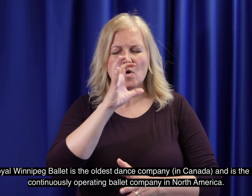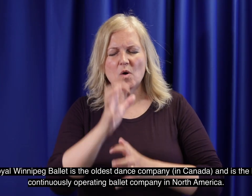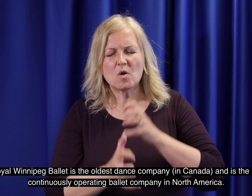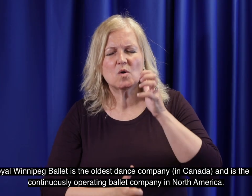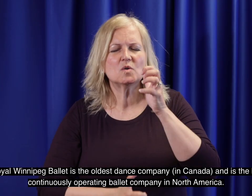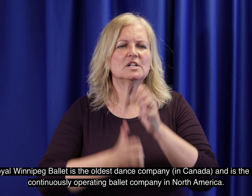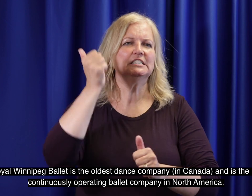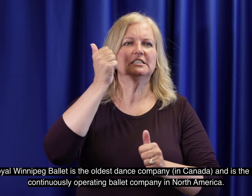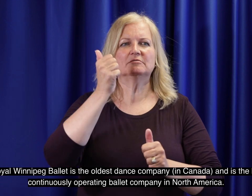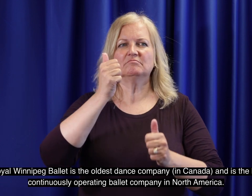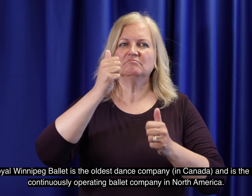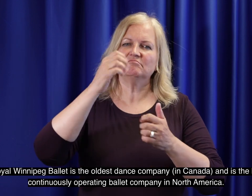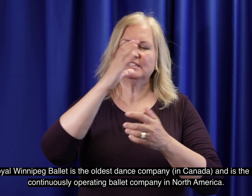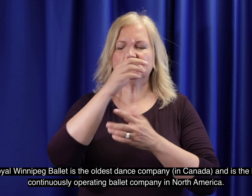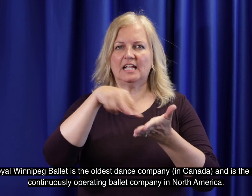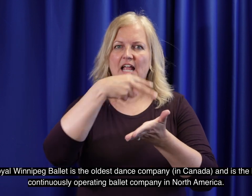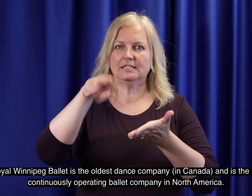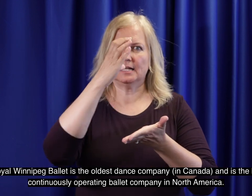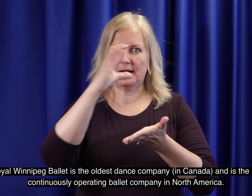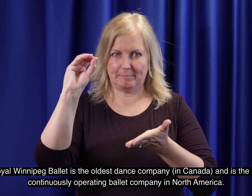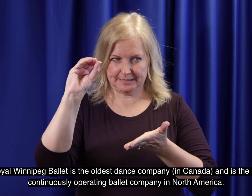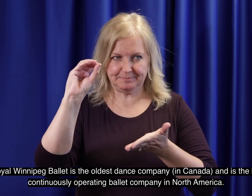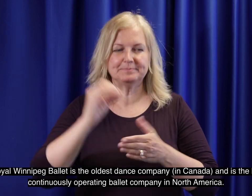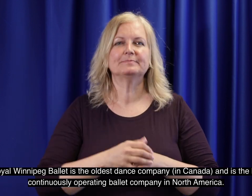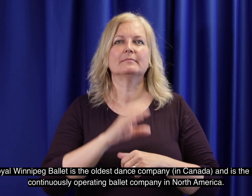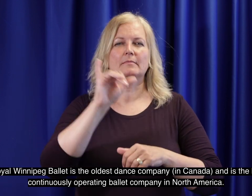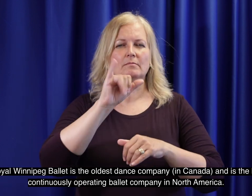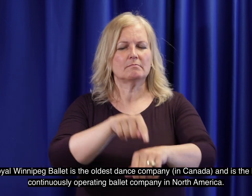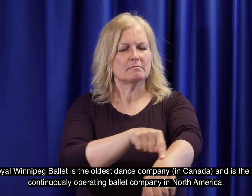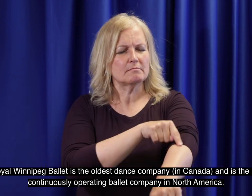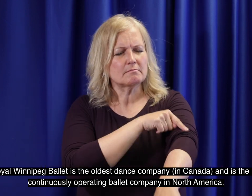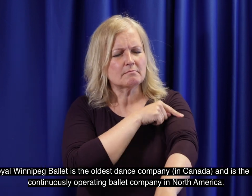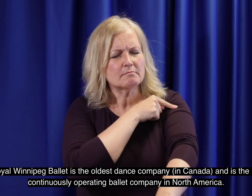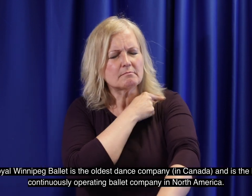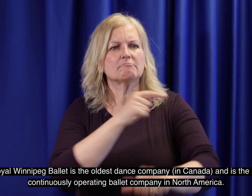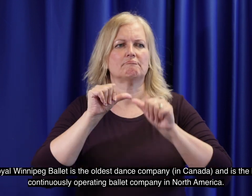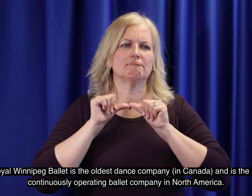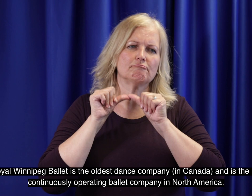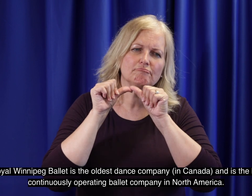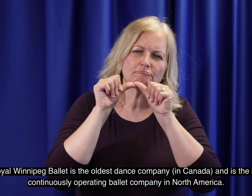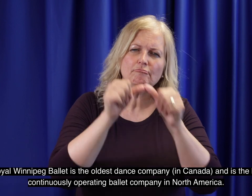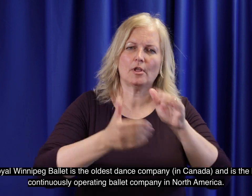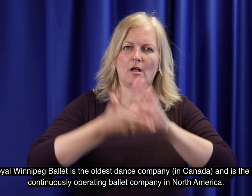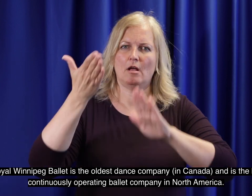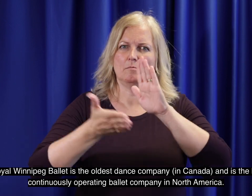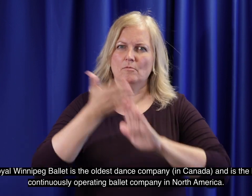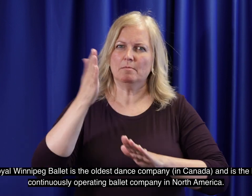The Royal Winnipeg Ballet is the oldest dance company in Canada, and the longest continuously operating ballet